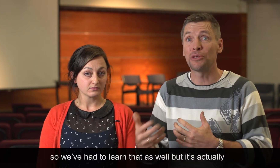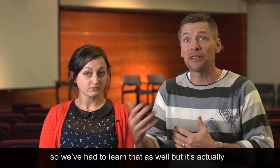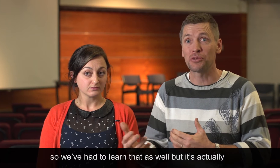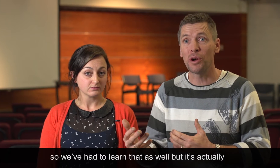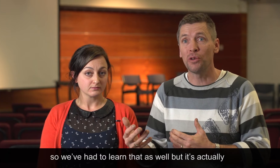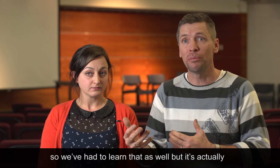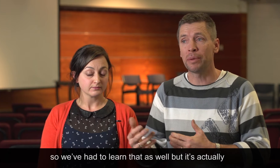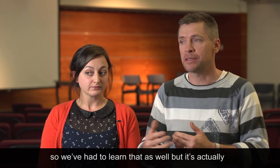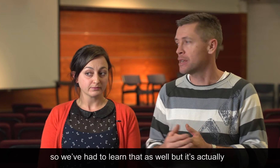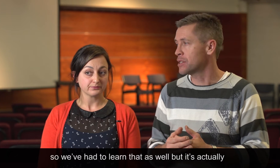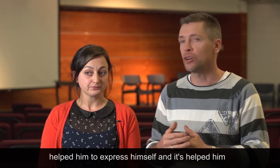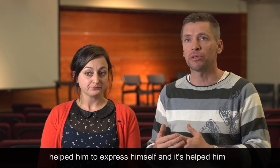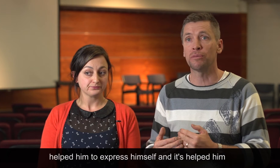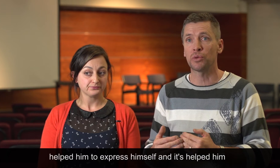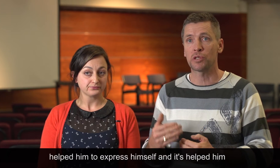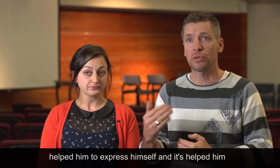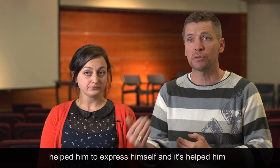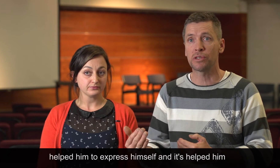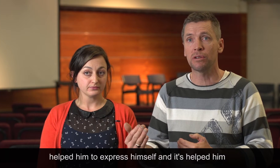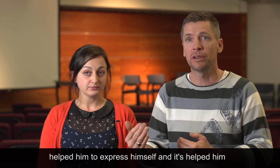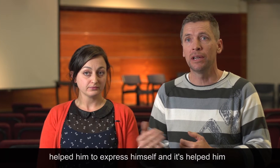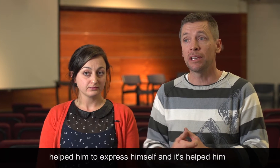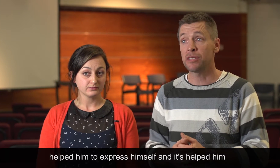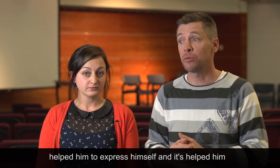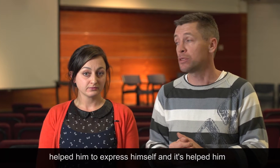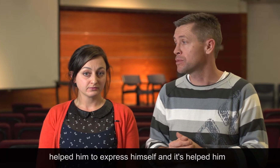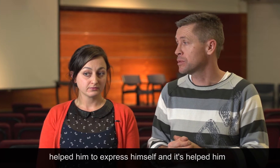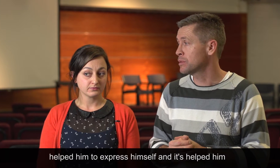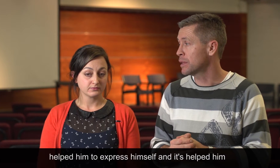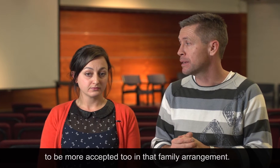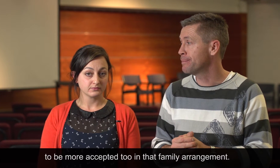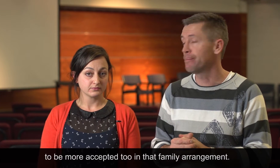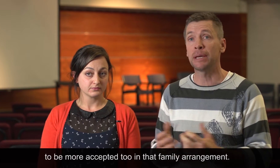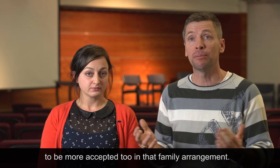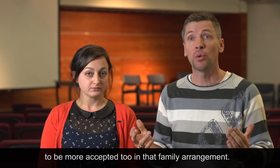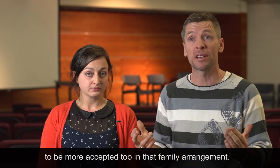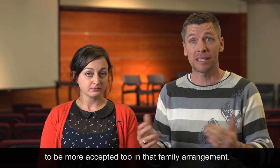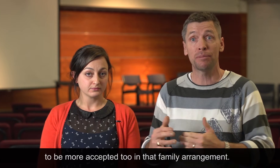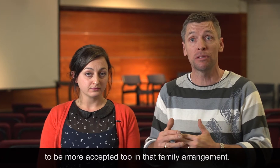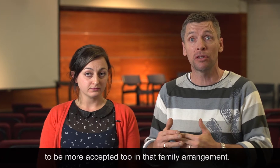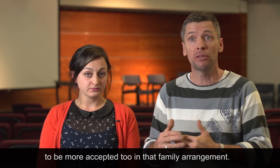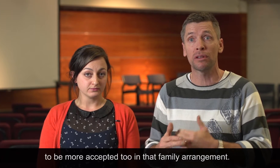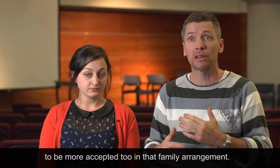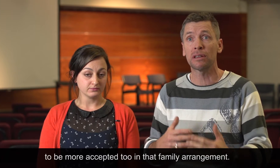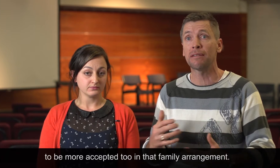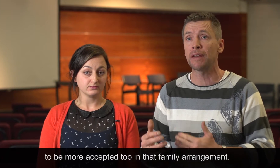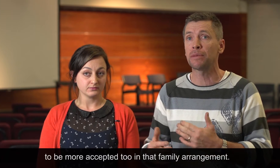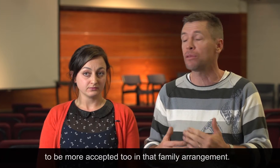as well, but it's actually helped him to express himself, and it's helped him to be more accepted too, I think, in that family